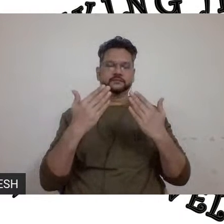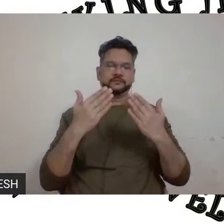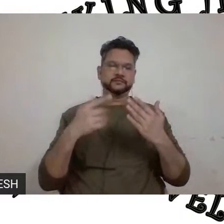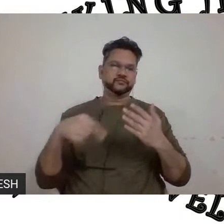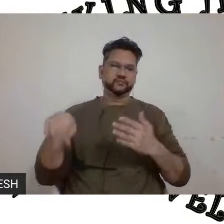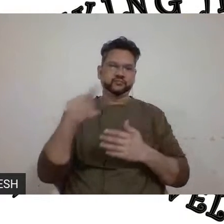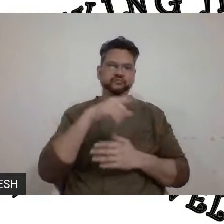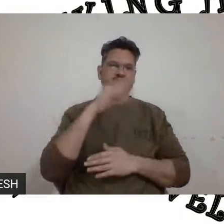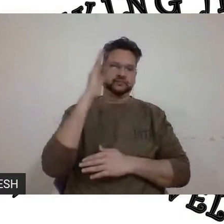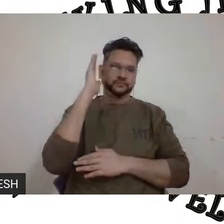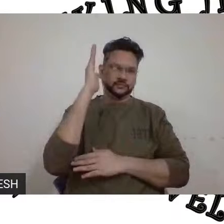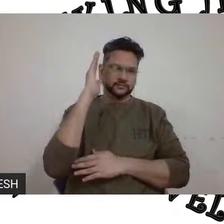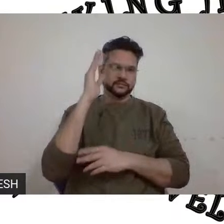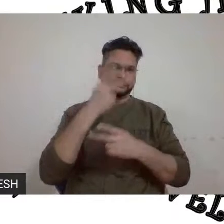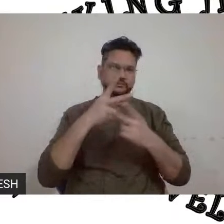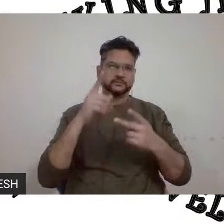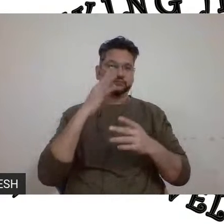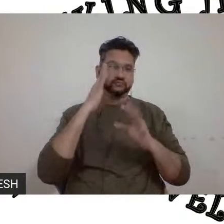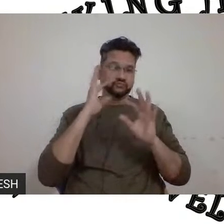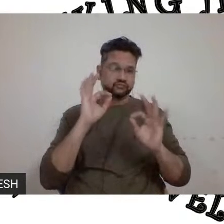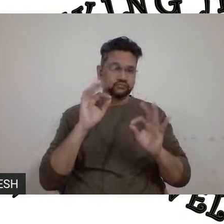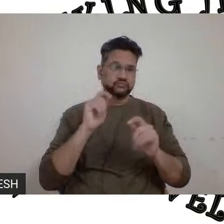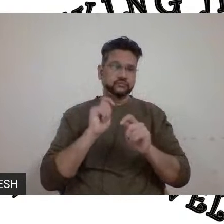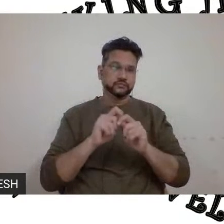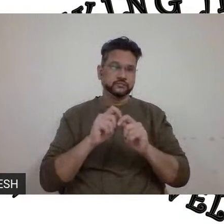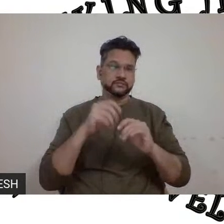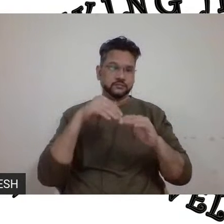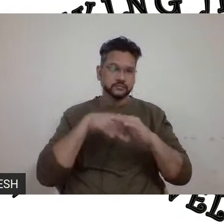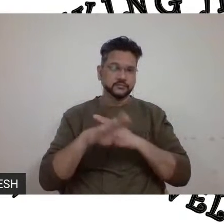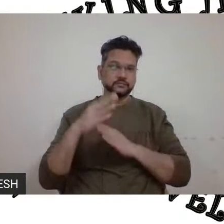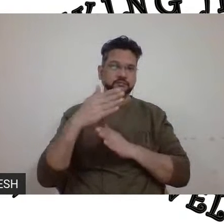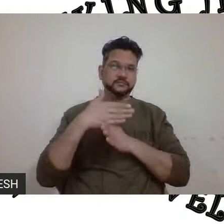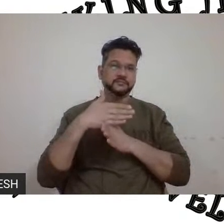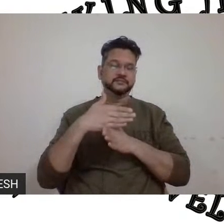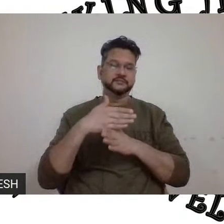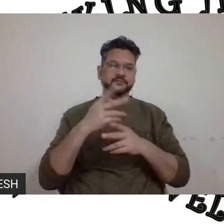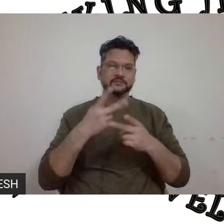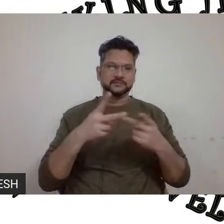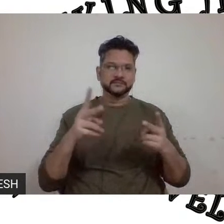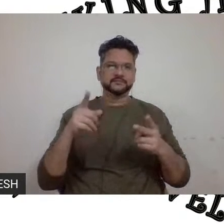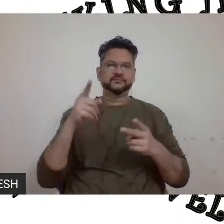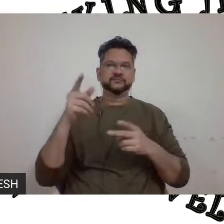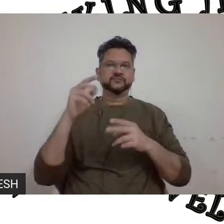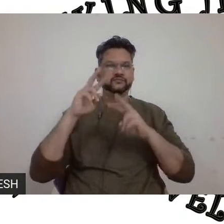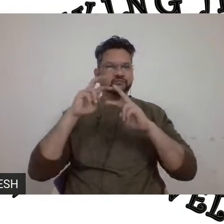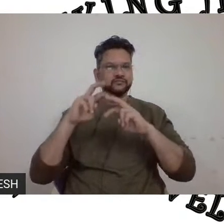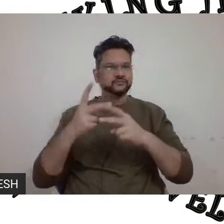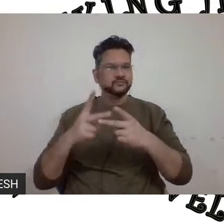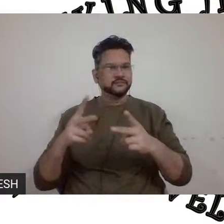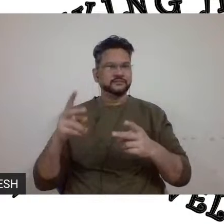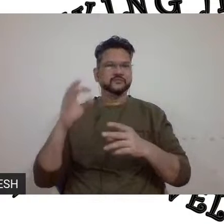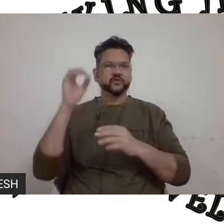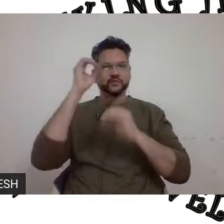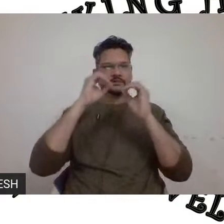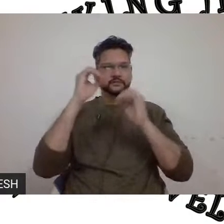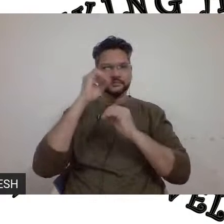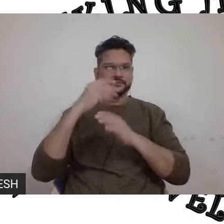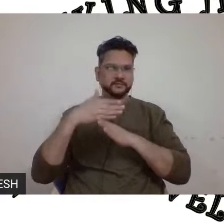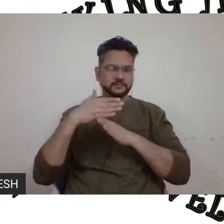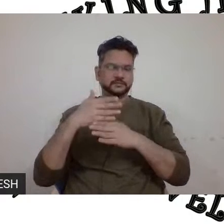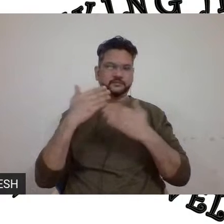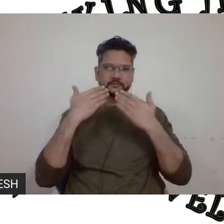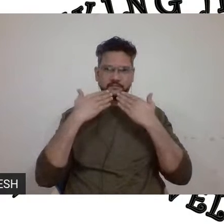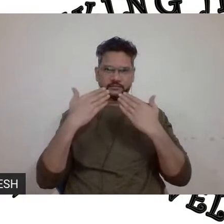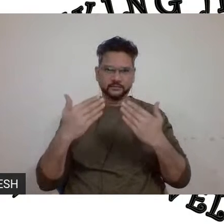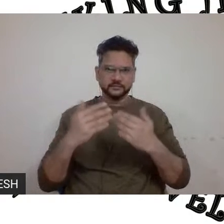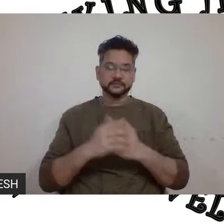your important work and sharing with us your findings and opinions today. So a big thank to Dr. Himanshu Das